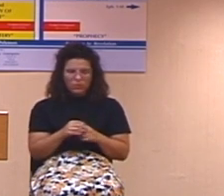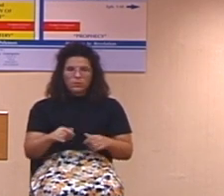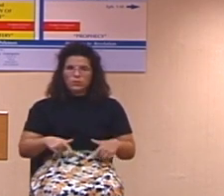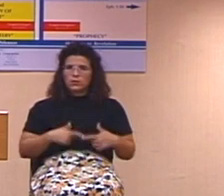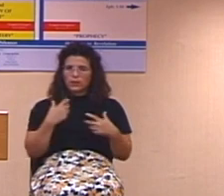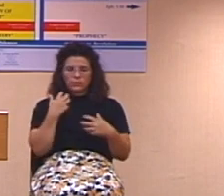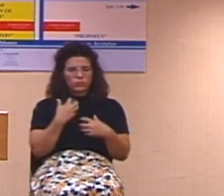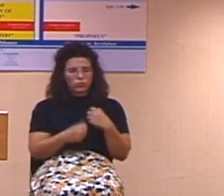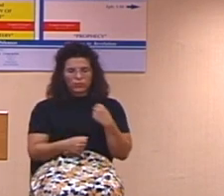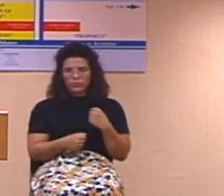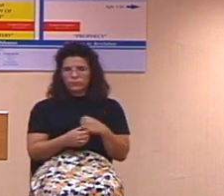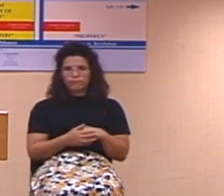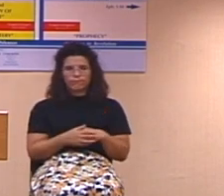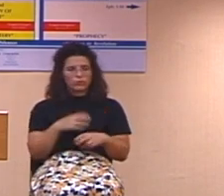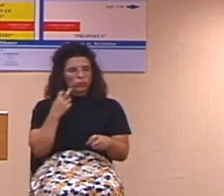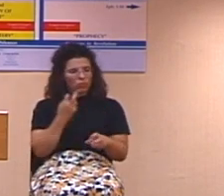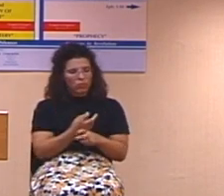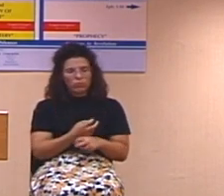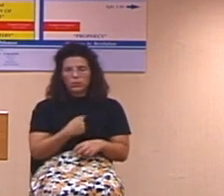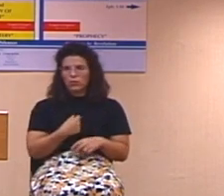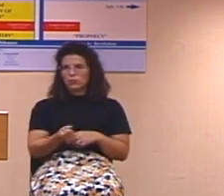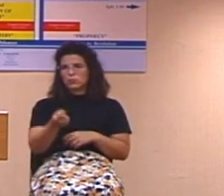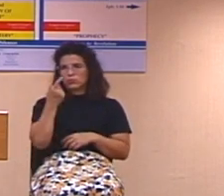Life's rough, I get it.